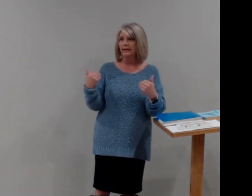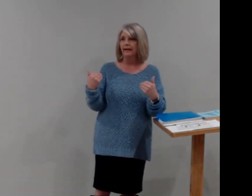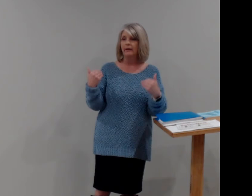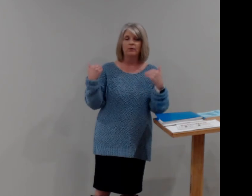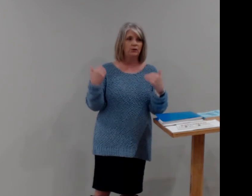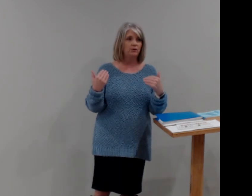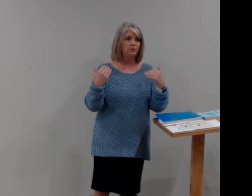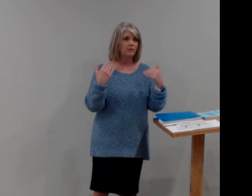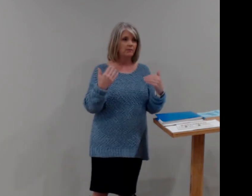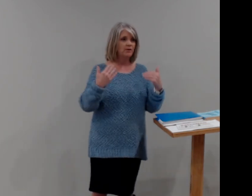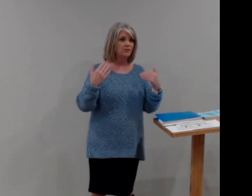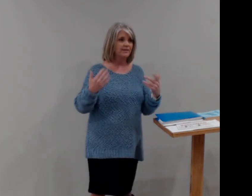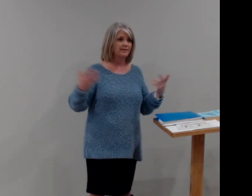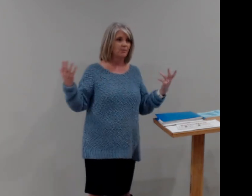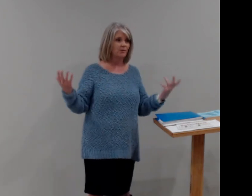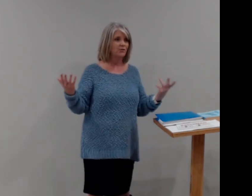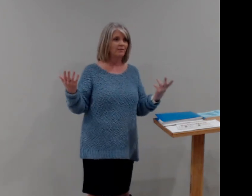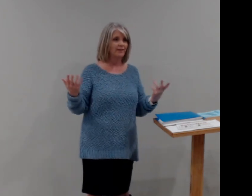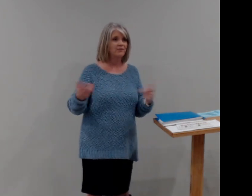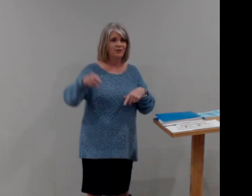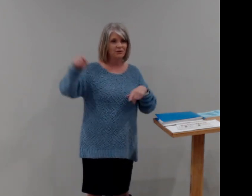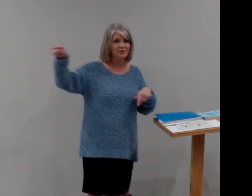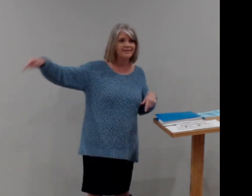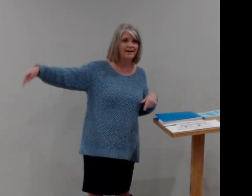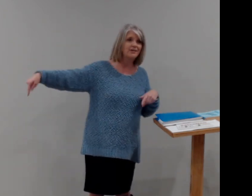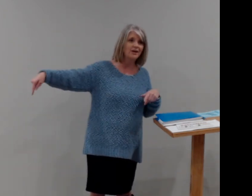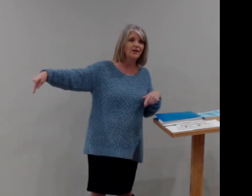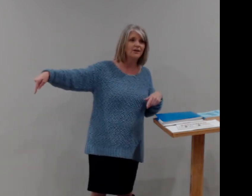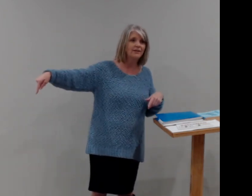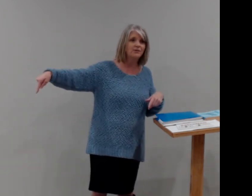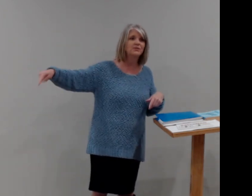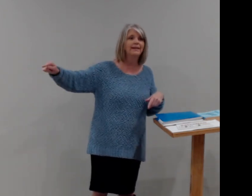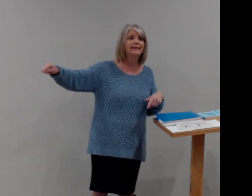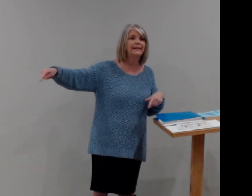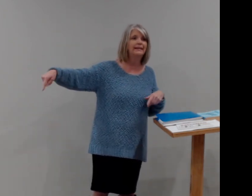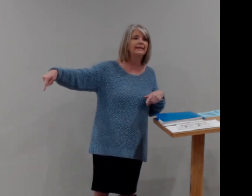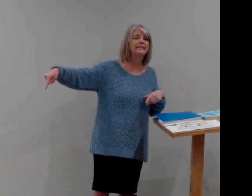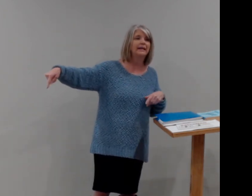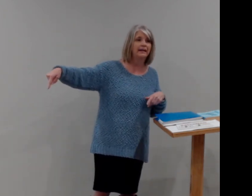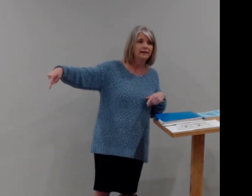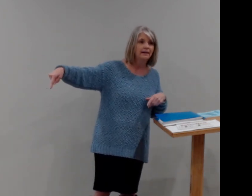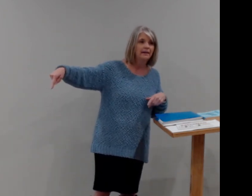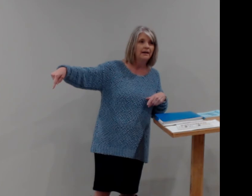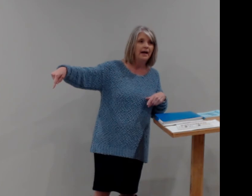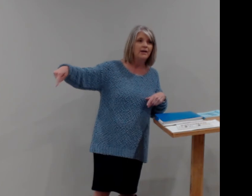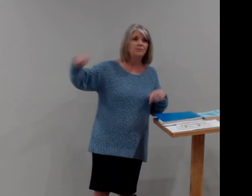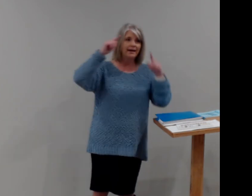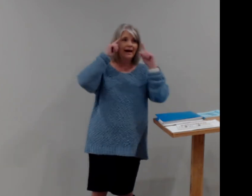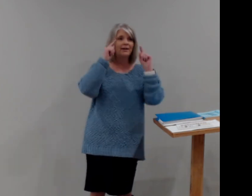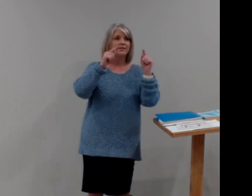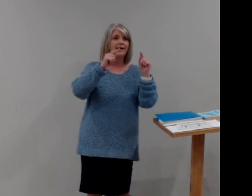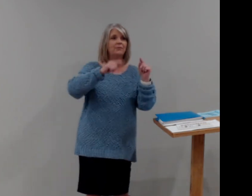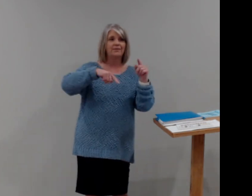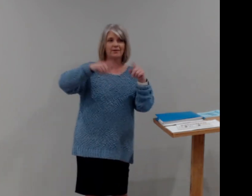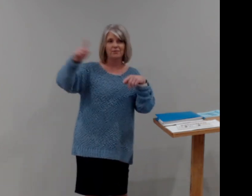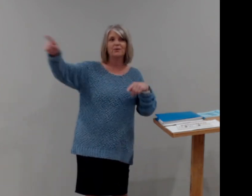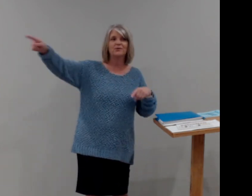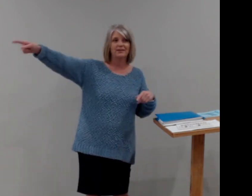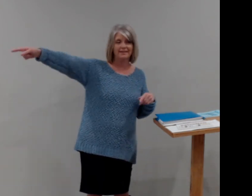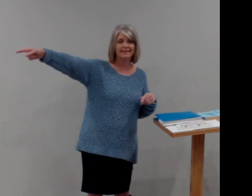when a preacher says I'm going to preach in Revelation and you're in the signing chair, you suddenly get sick, and you make eye contact with the other person that's signing,